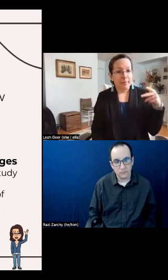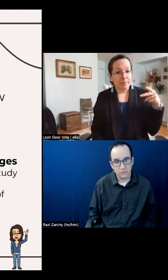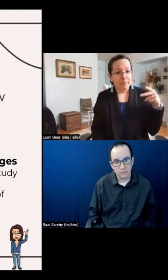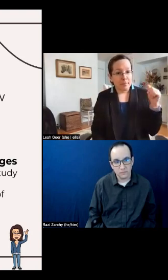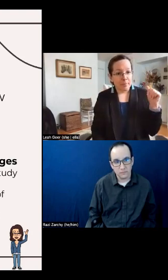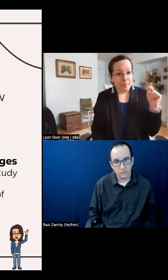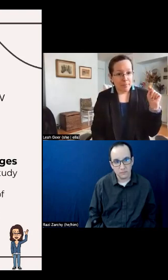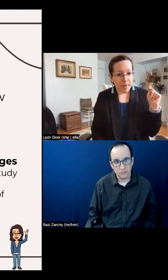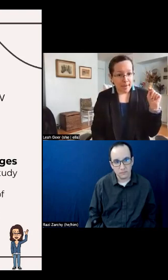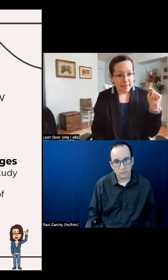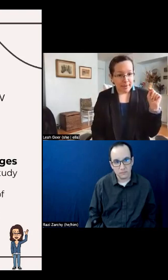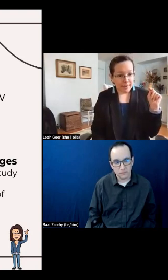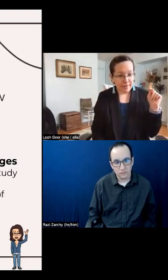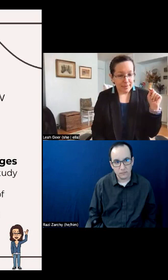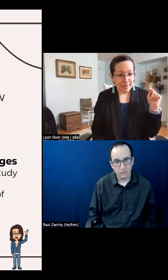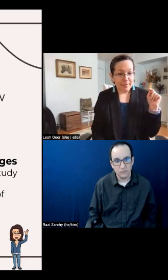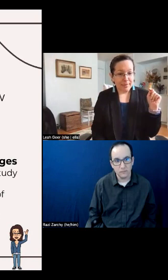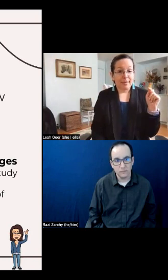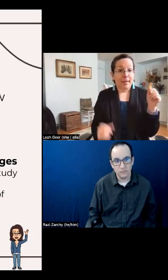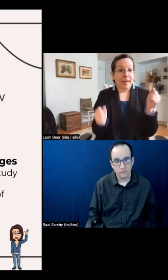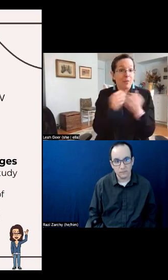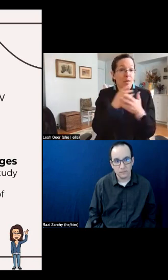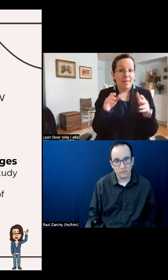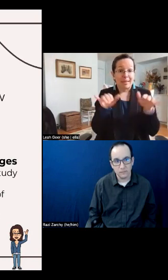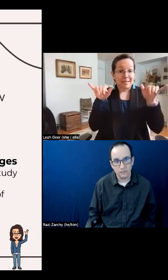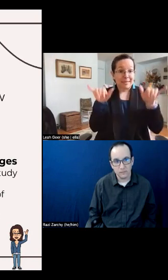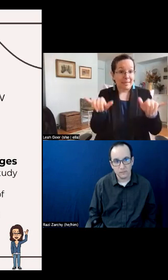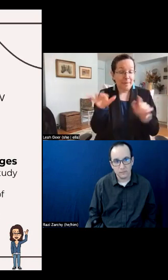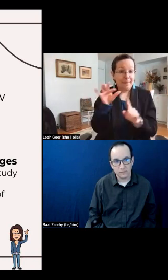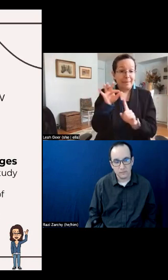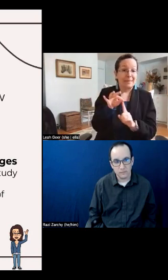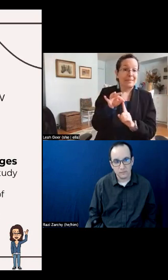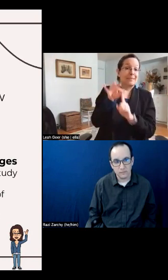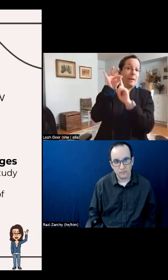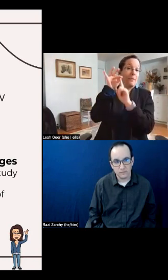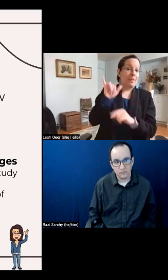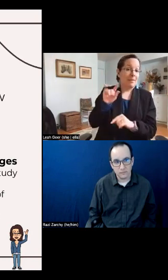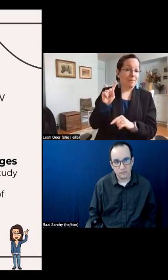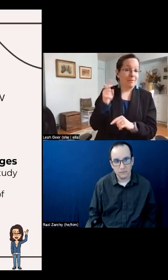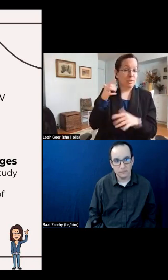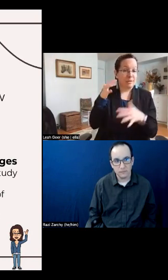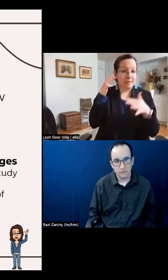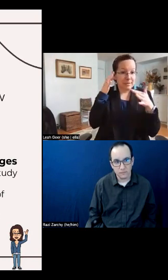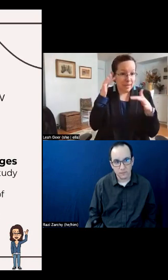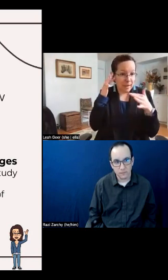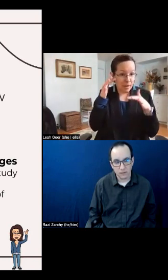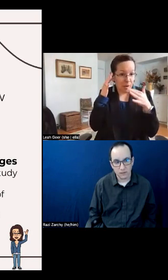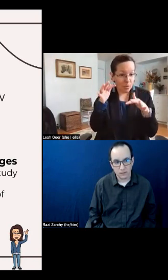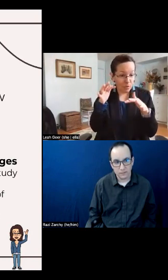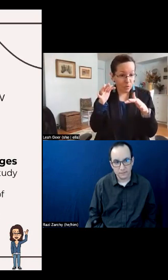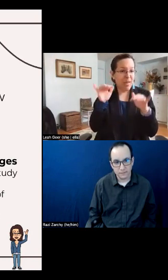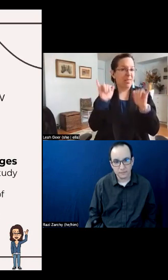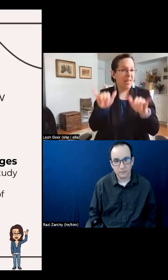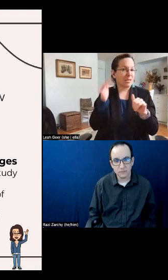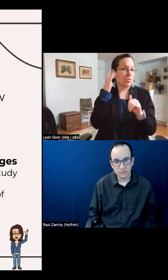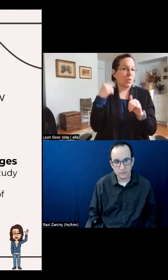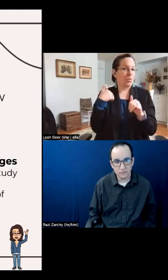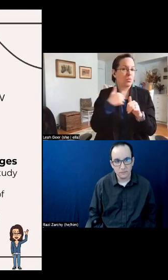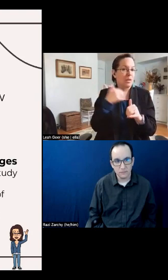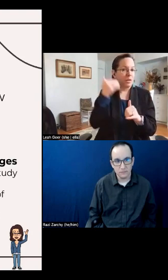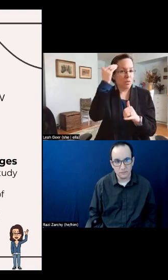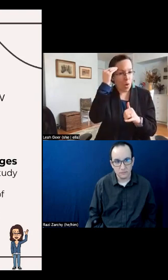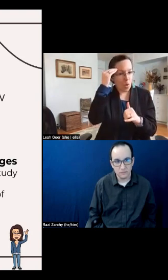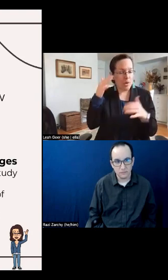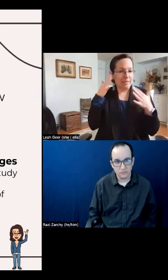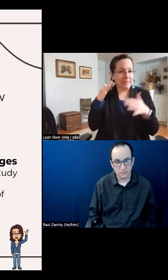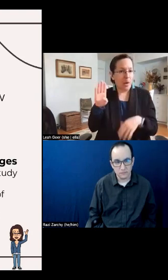like bat and pat, for example. Everything is the same except that first sound that